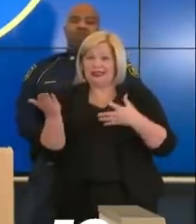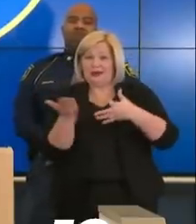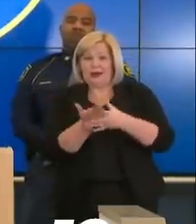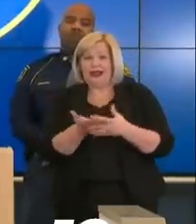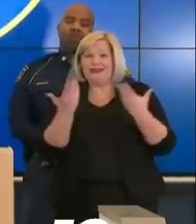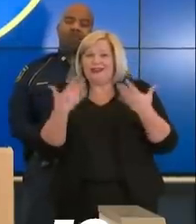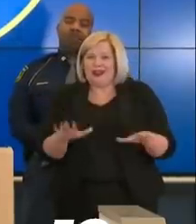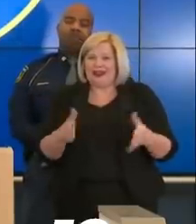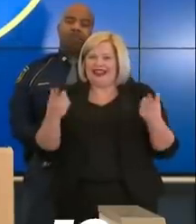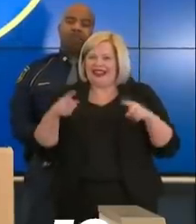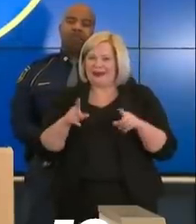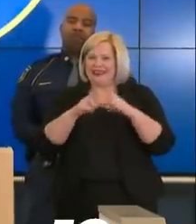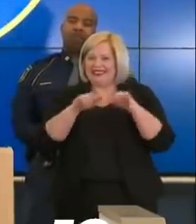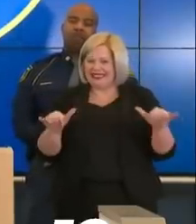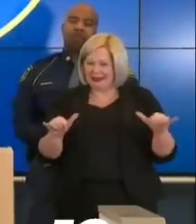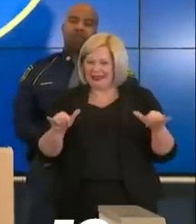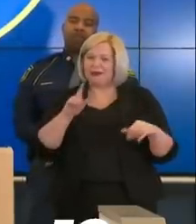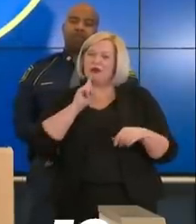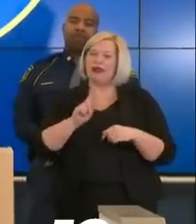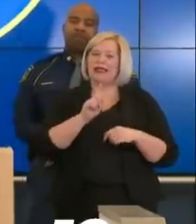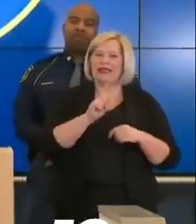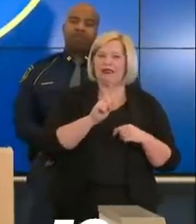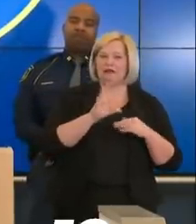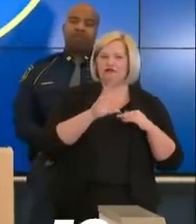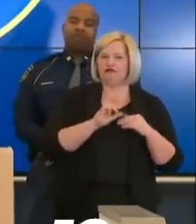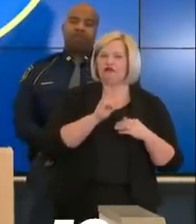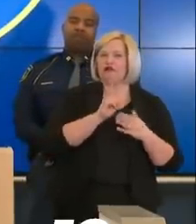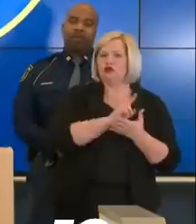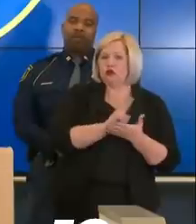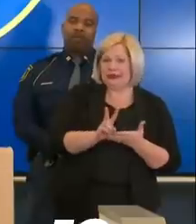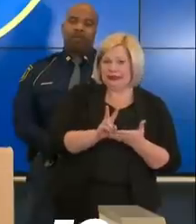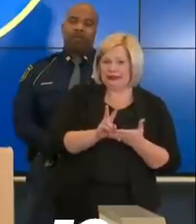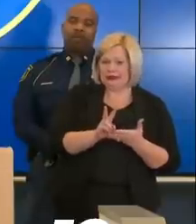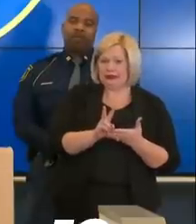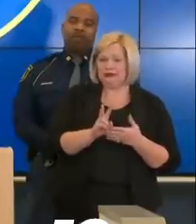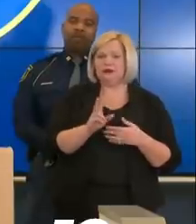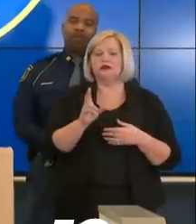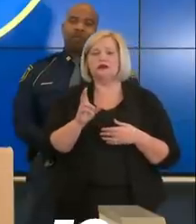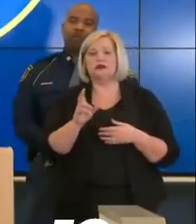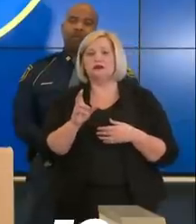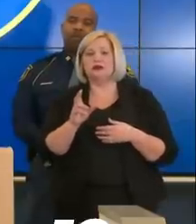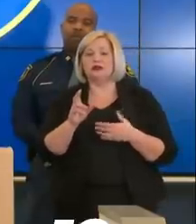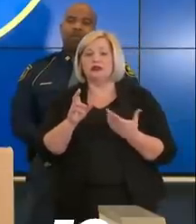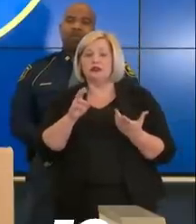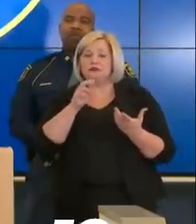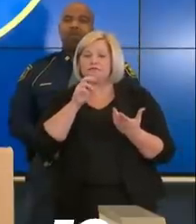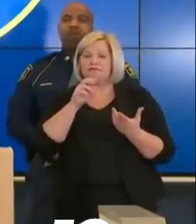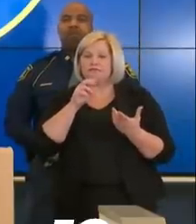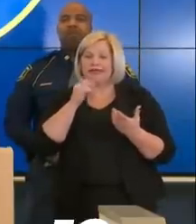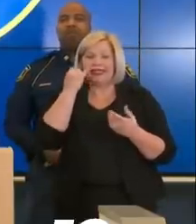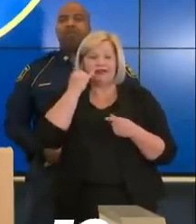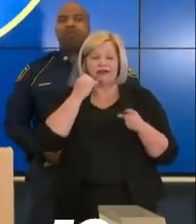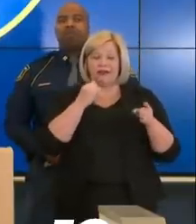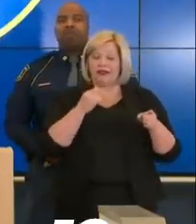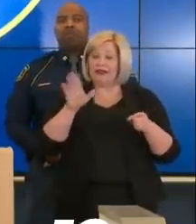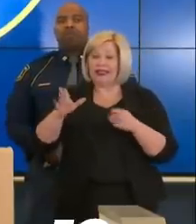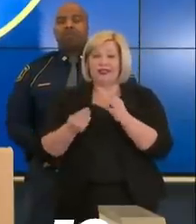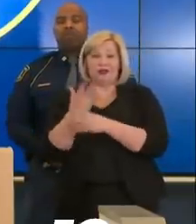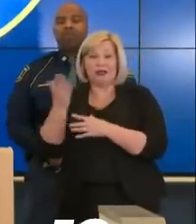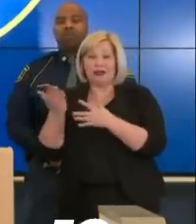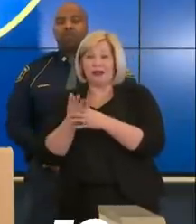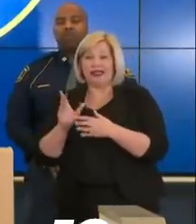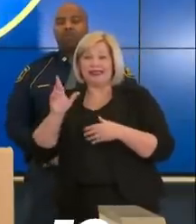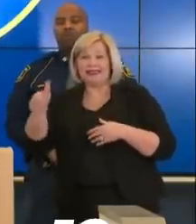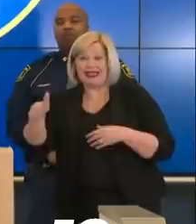on the calendar, so it really is about 2 weeks. We're encouraging schools with which this doesn't line up with spring break, that they adjust